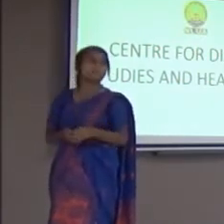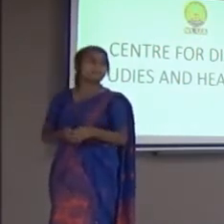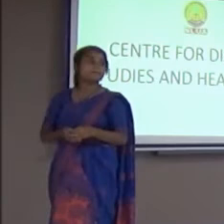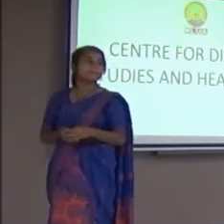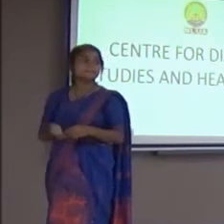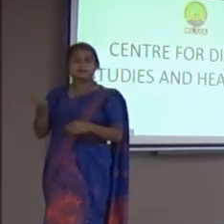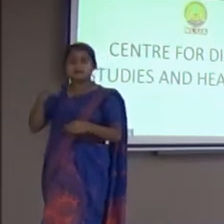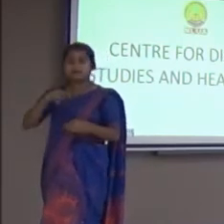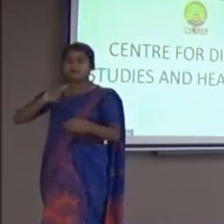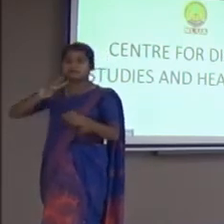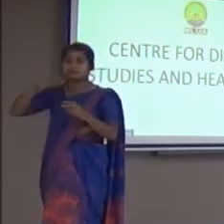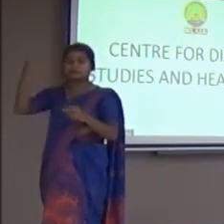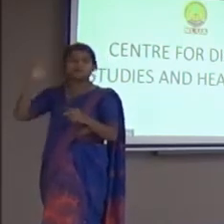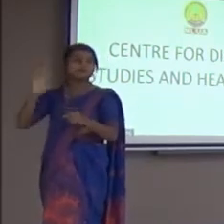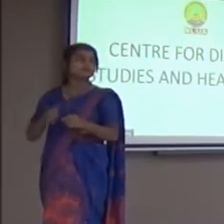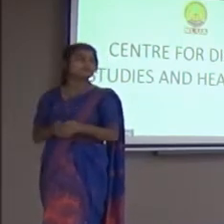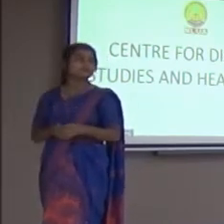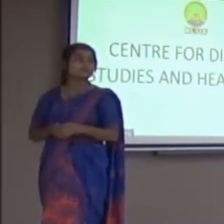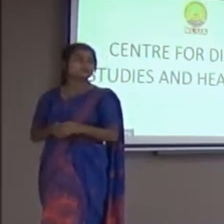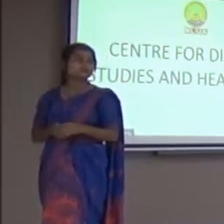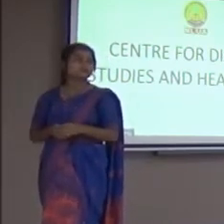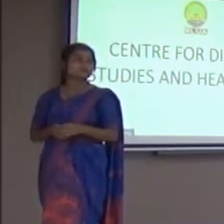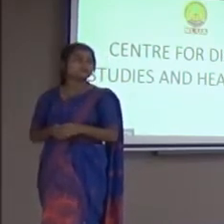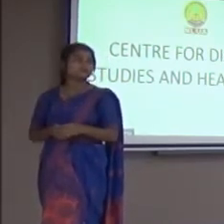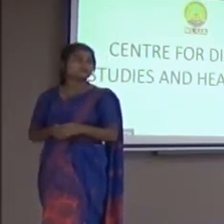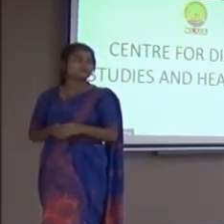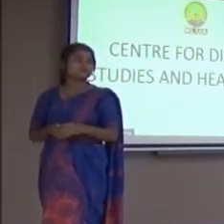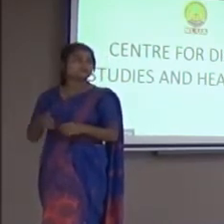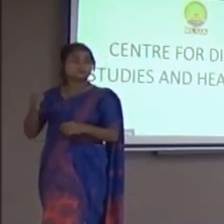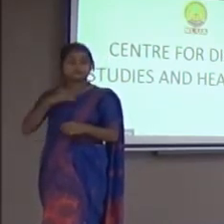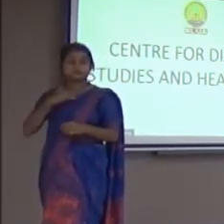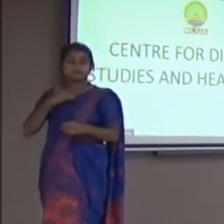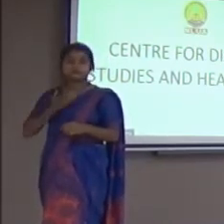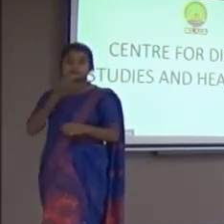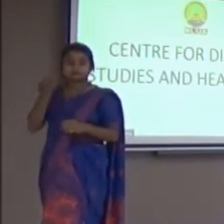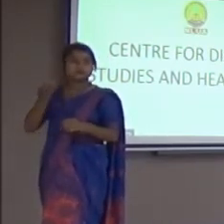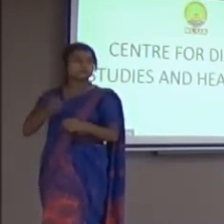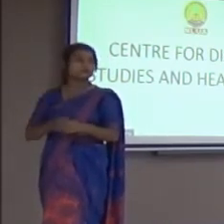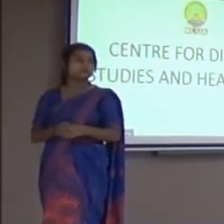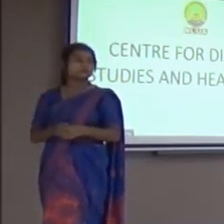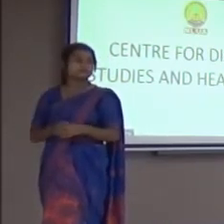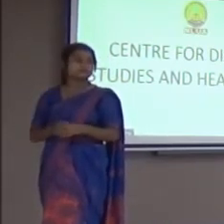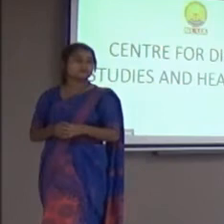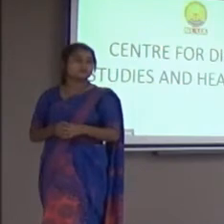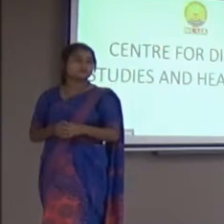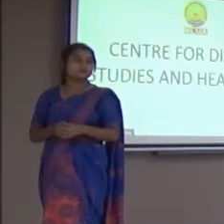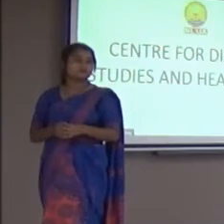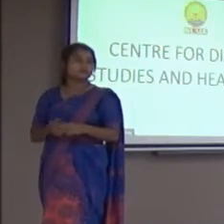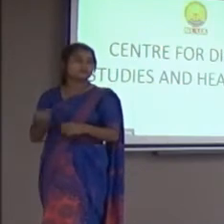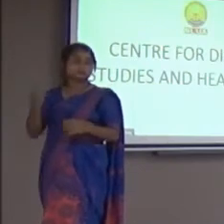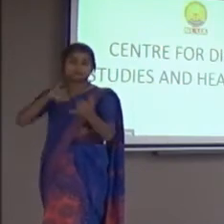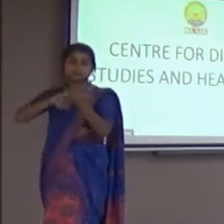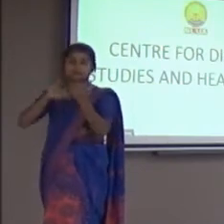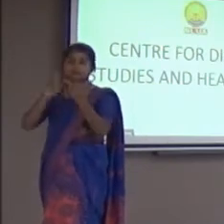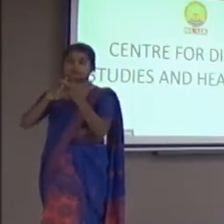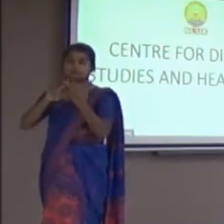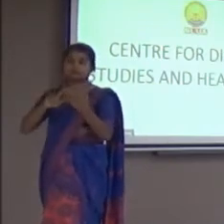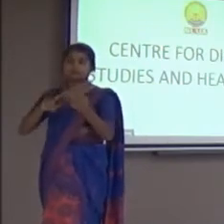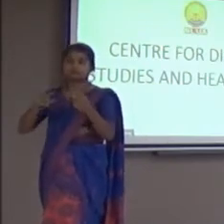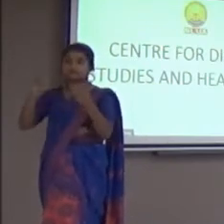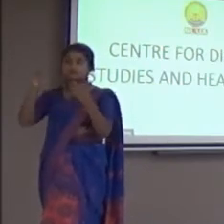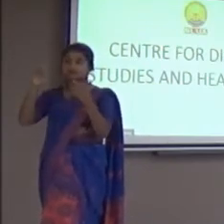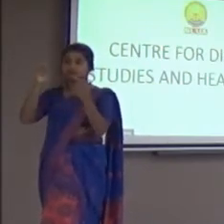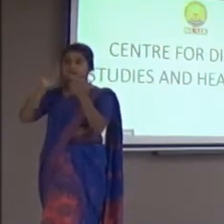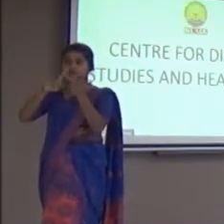very closely at the grassroots level. So very soon, sir, we are going to have an MOU with you. And similarly, IDIA,